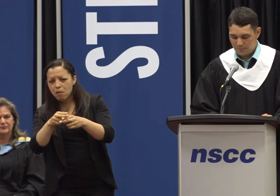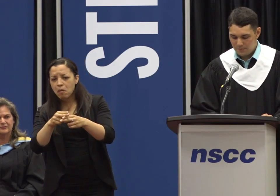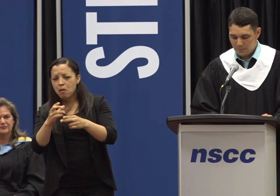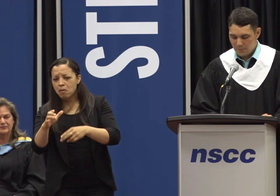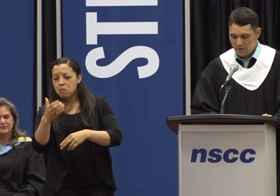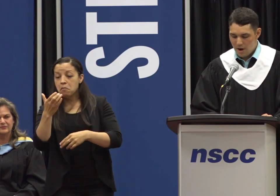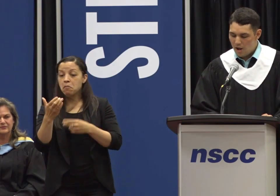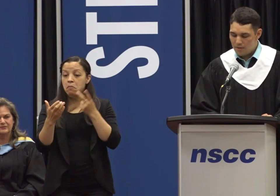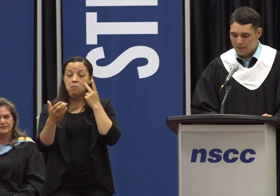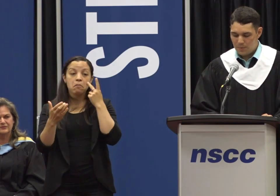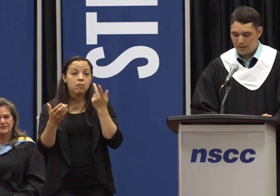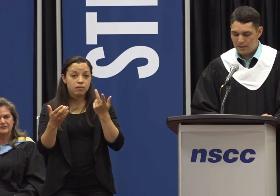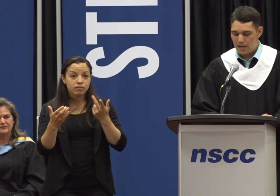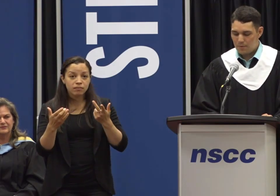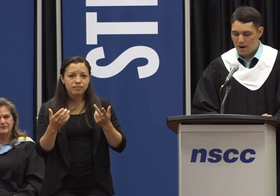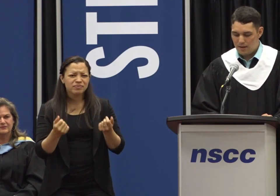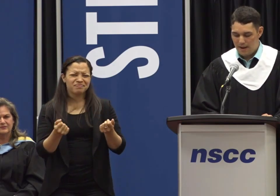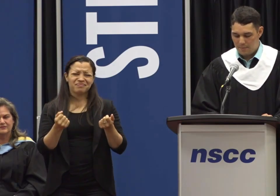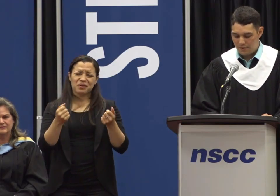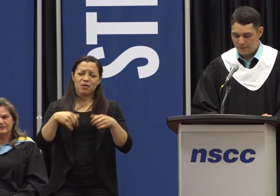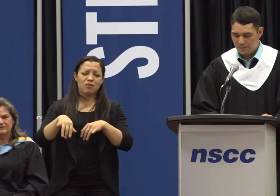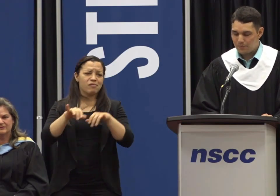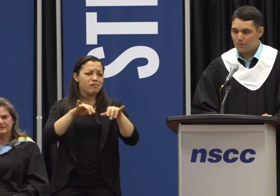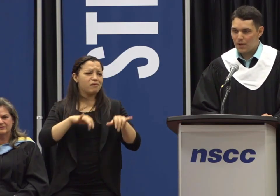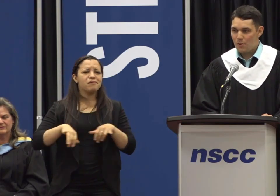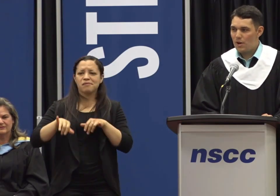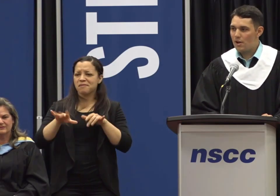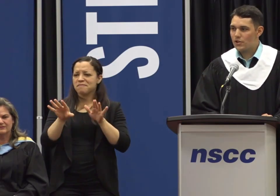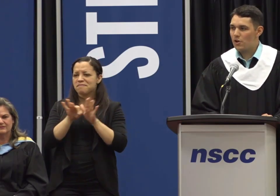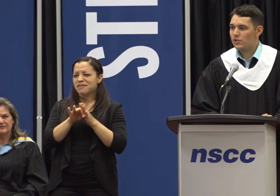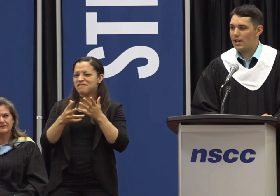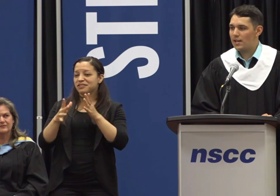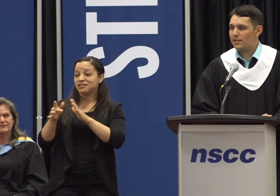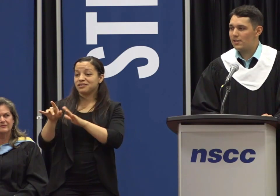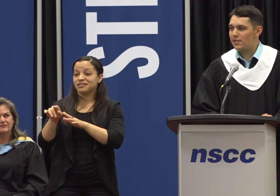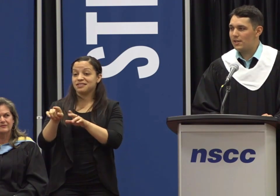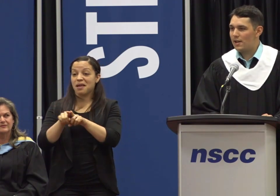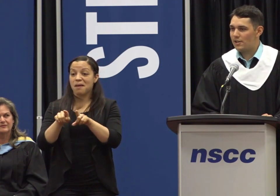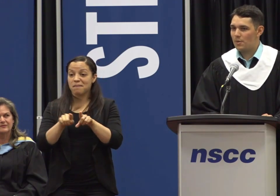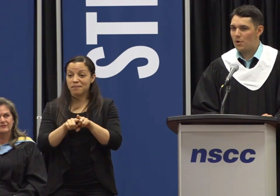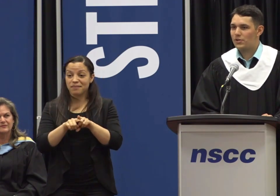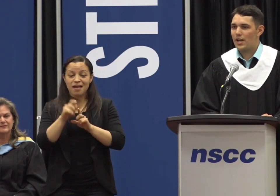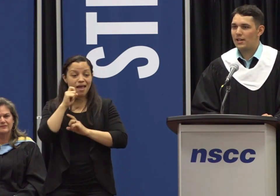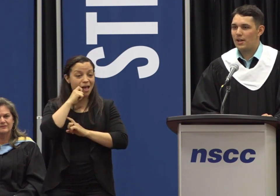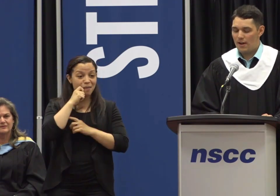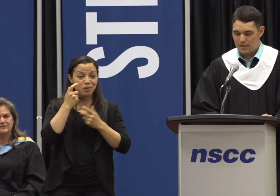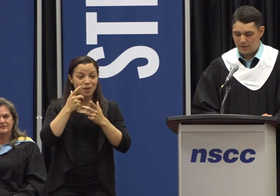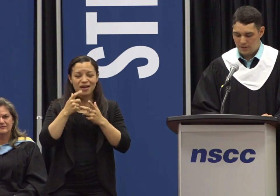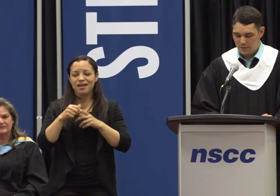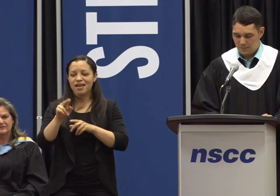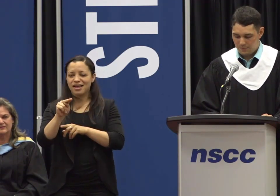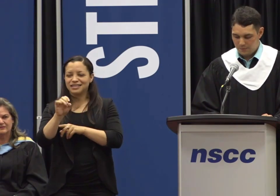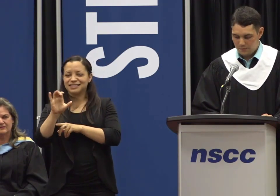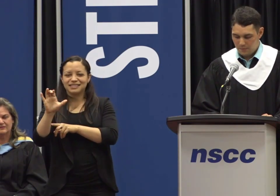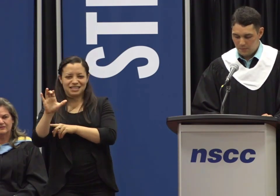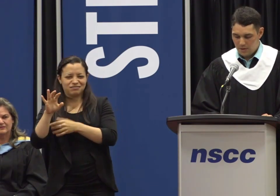different. All of us pick the same kind of apples. We all chose NSCC as our post-secondary